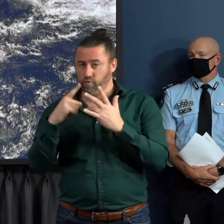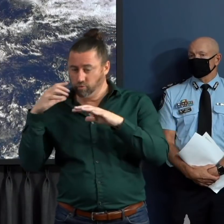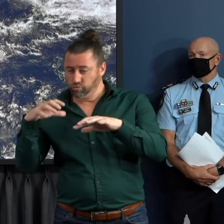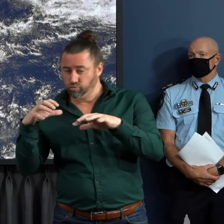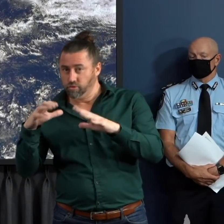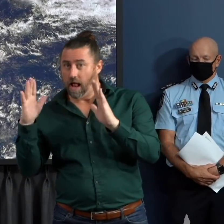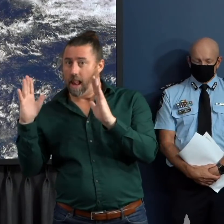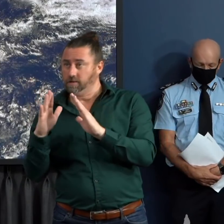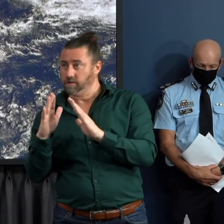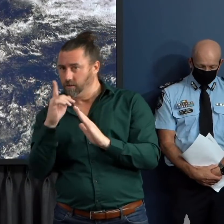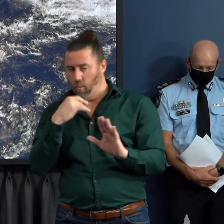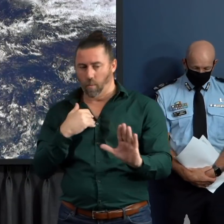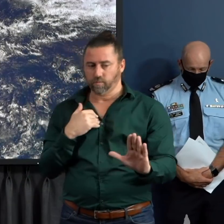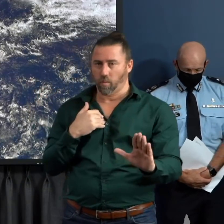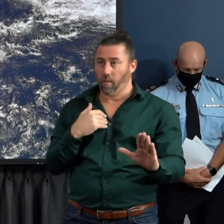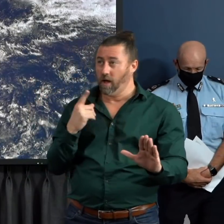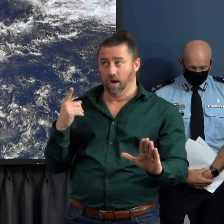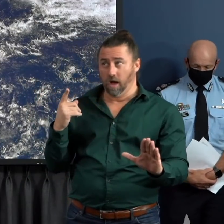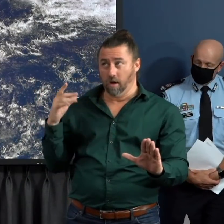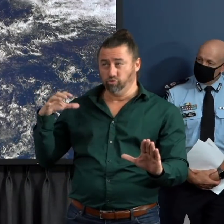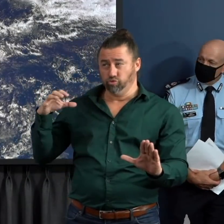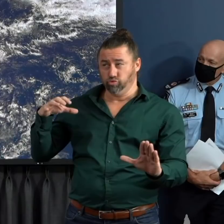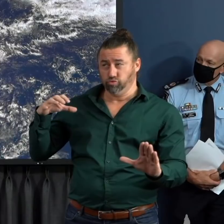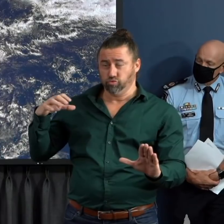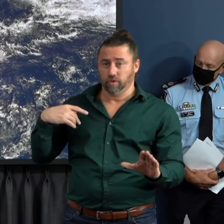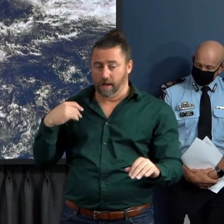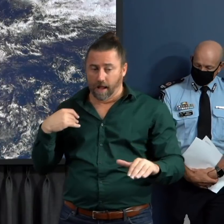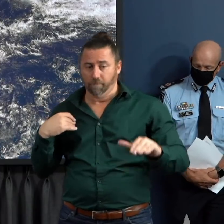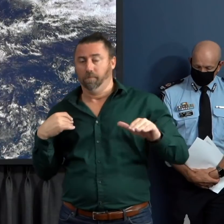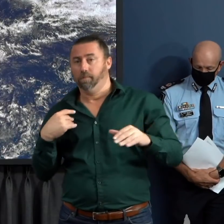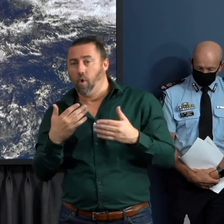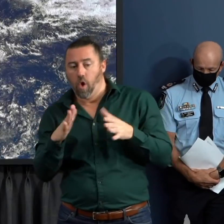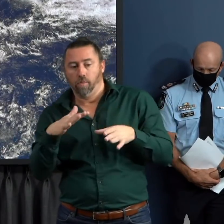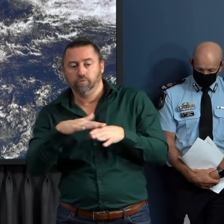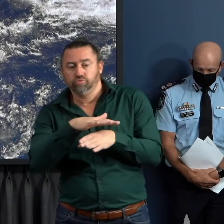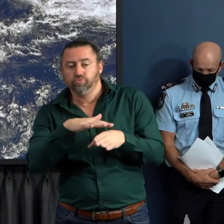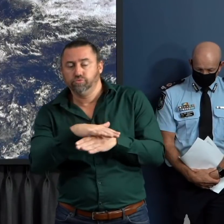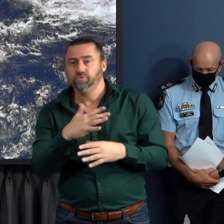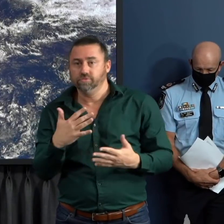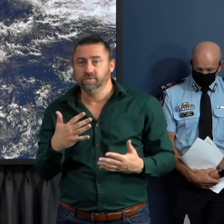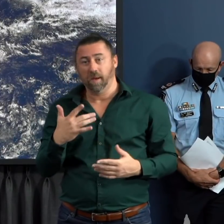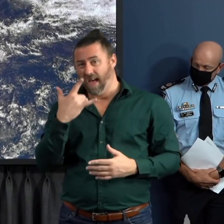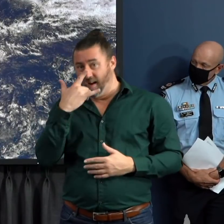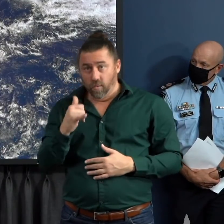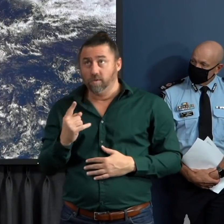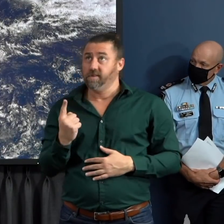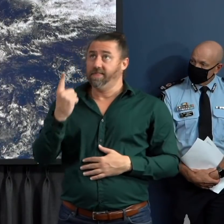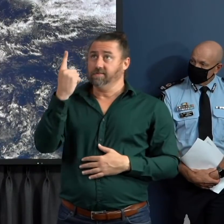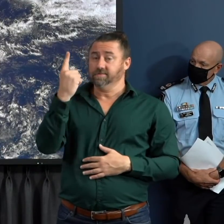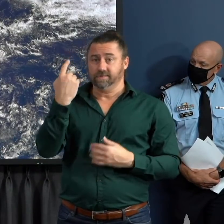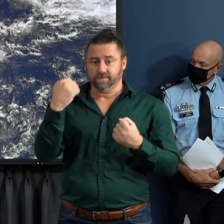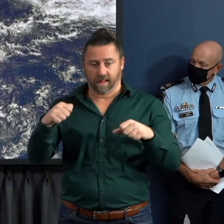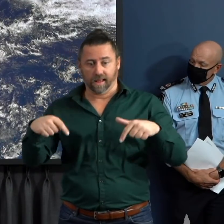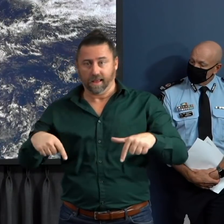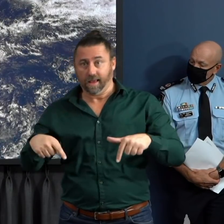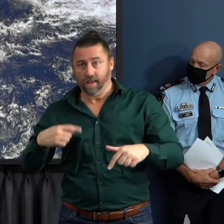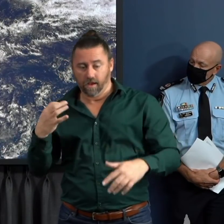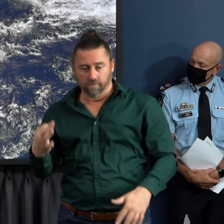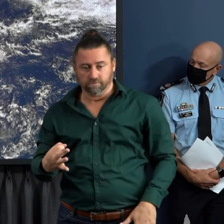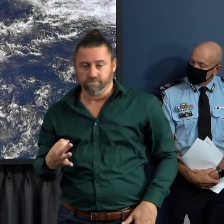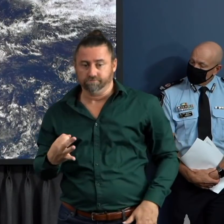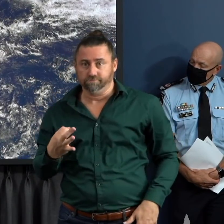the Premier has said, as the weather has stuck around over time. So we